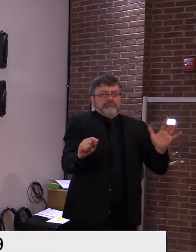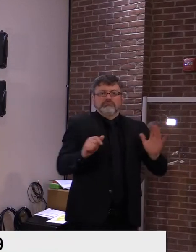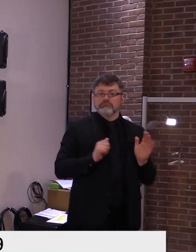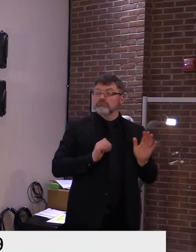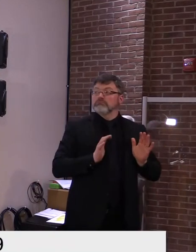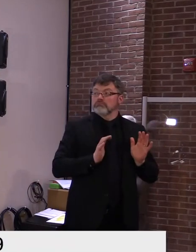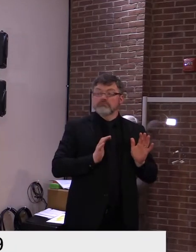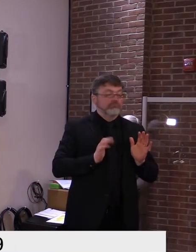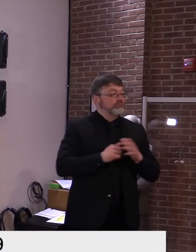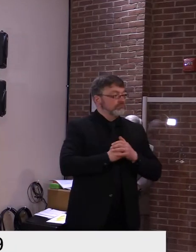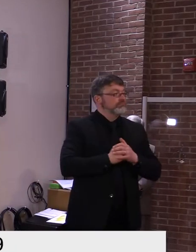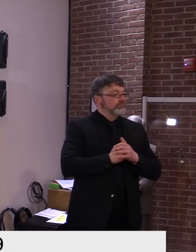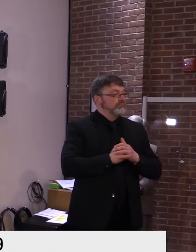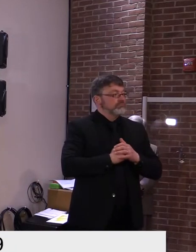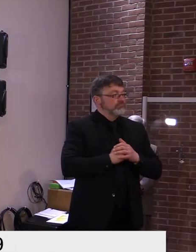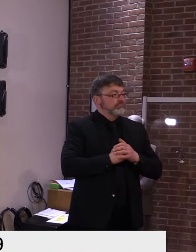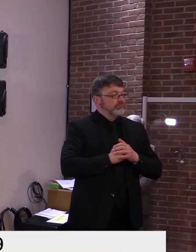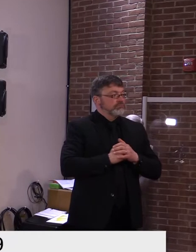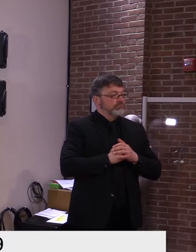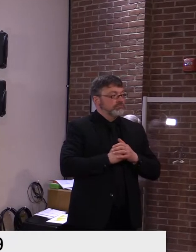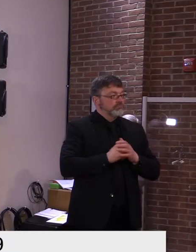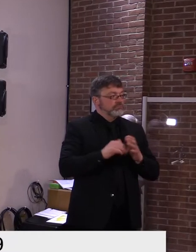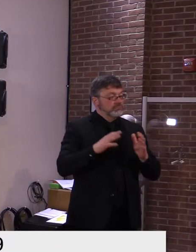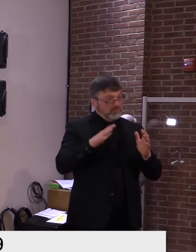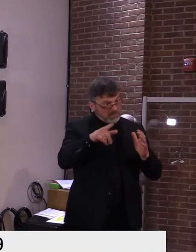vaccinated. Go to